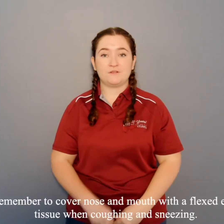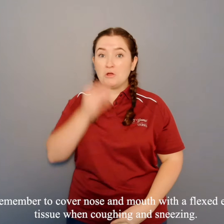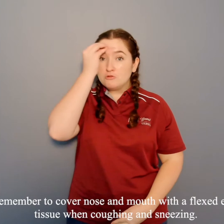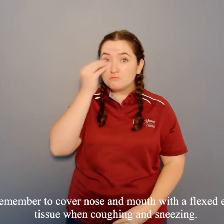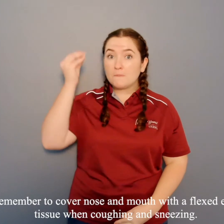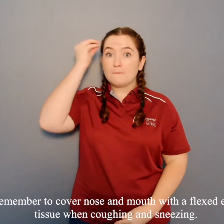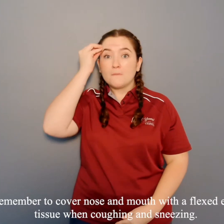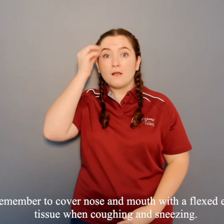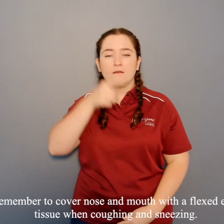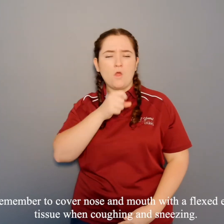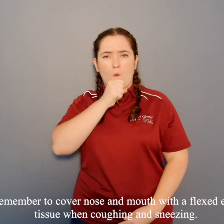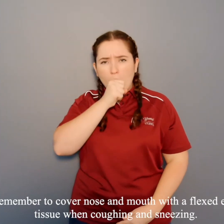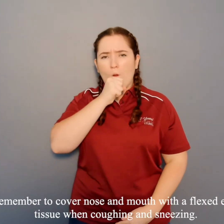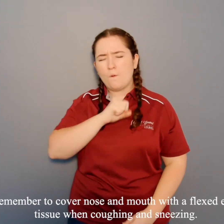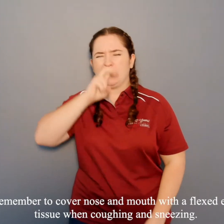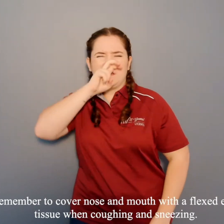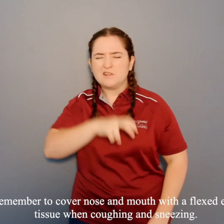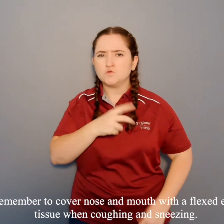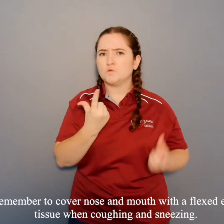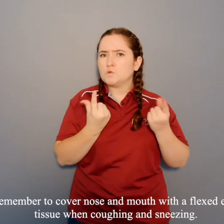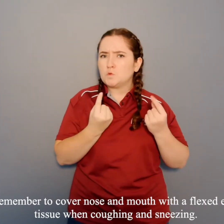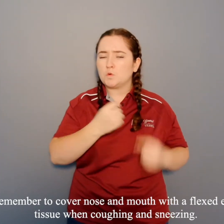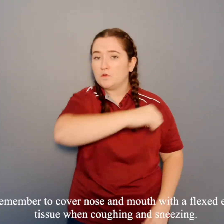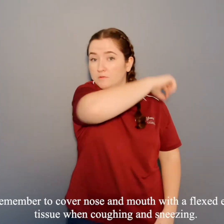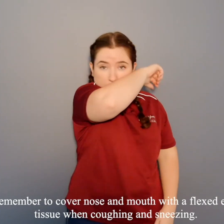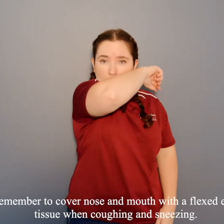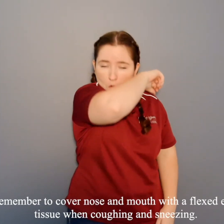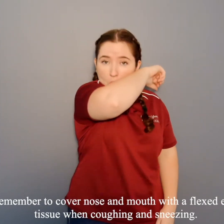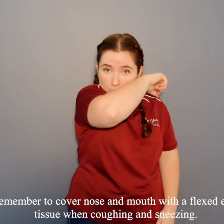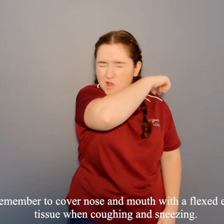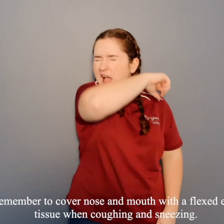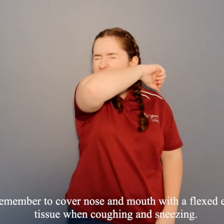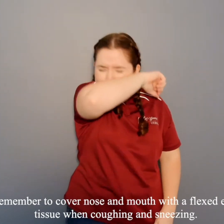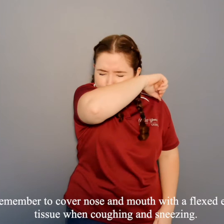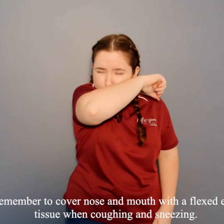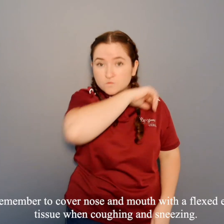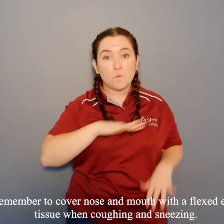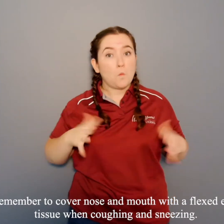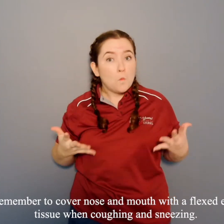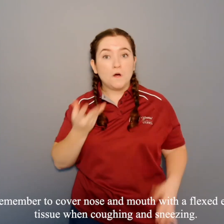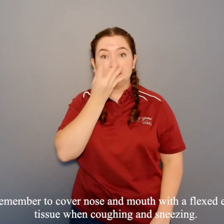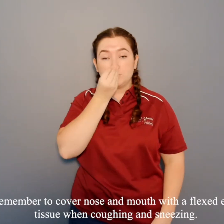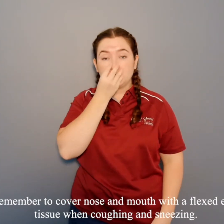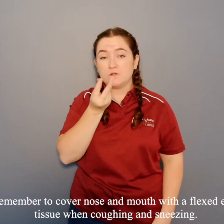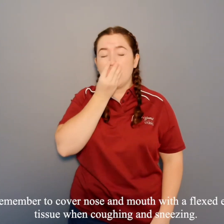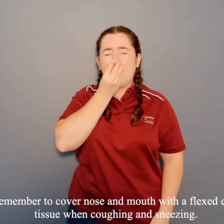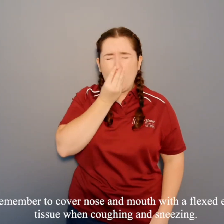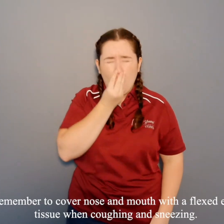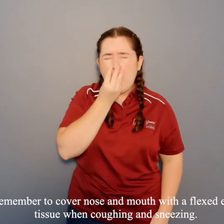R. Remember to cover your nose and mouth with a flexed elbow and tissue when coughing